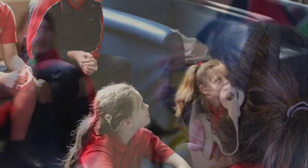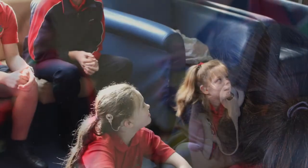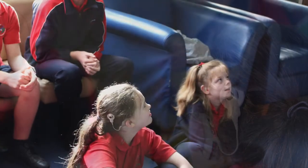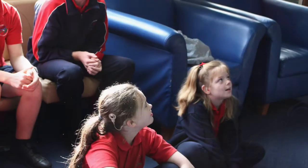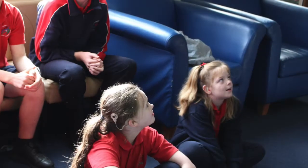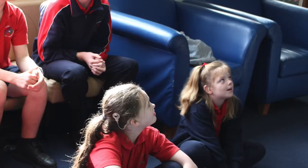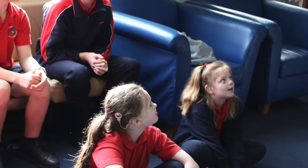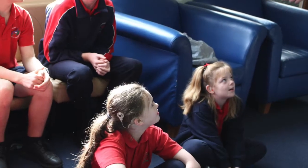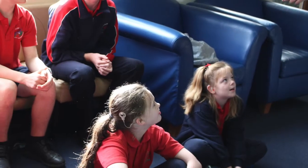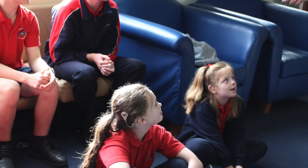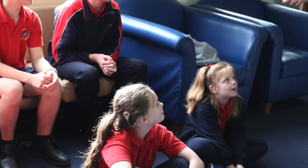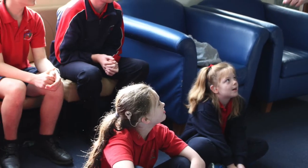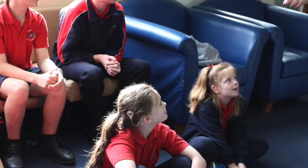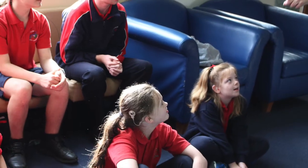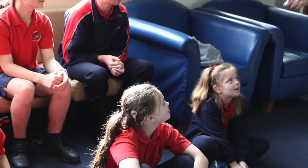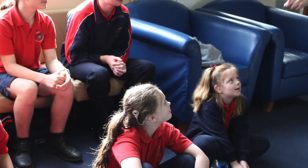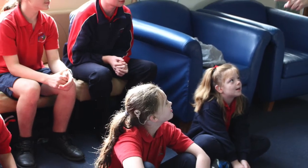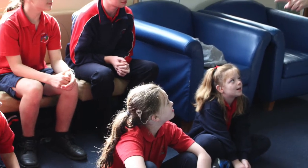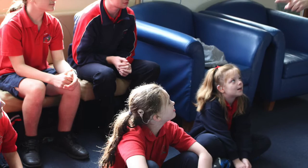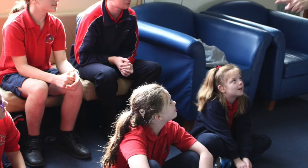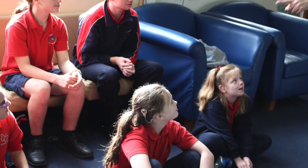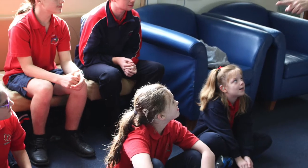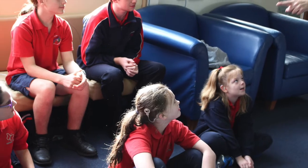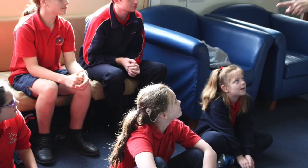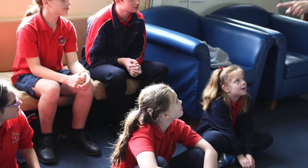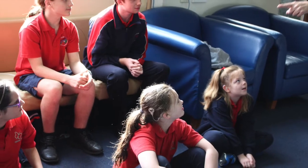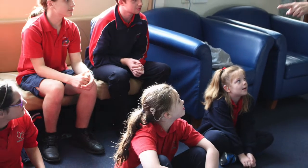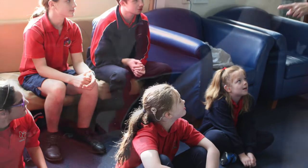heal. Don't judge, just walk with me.